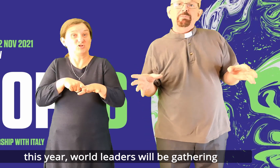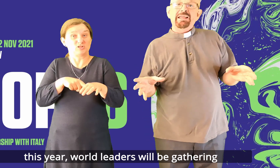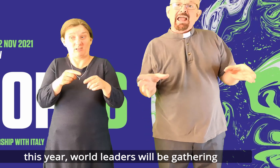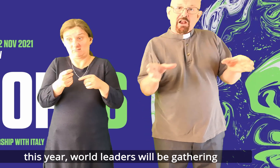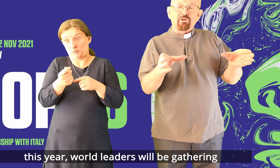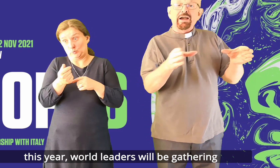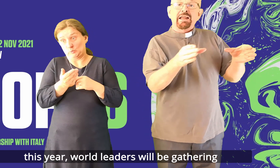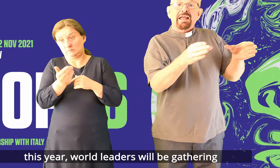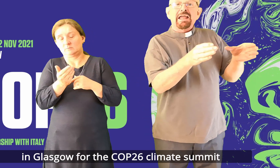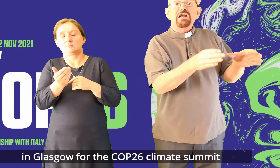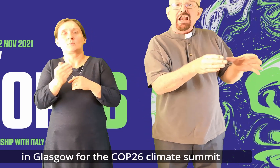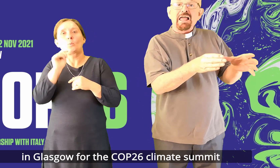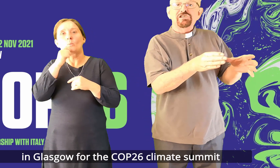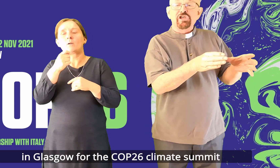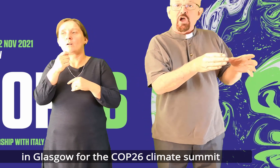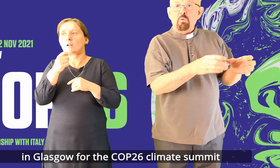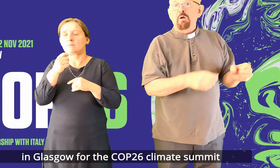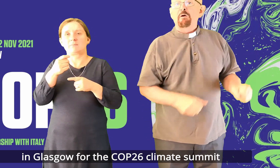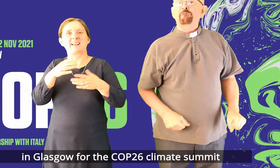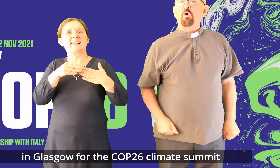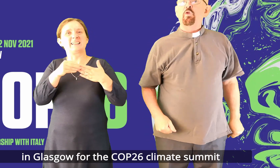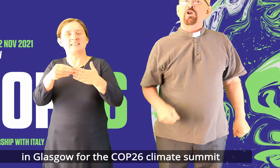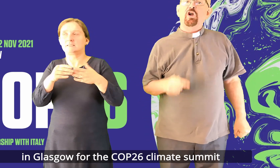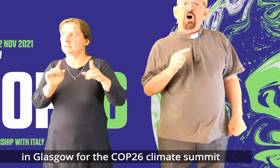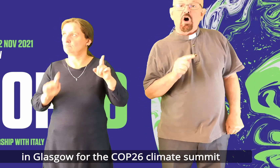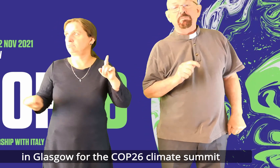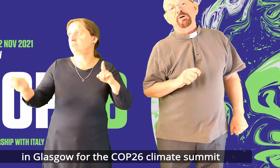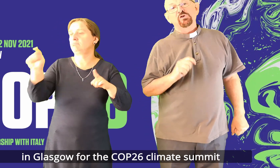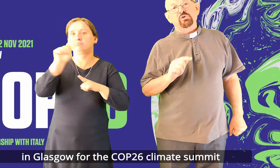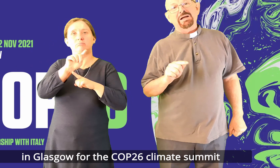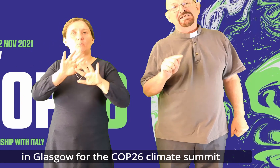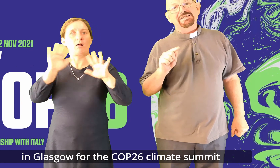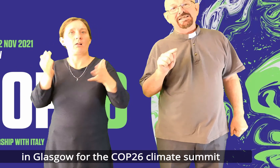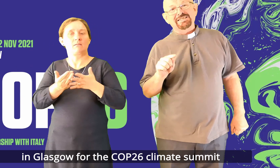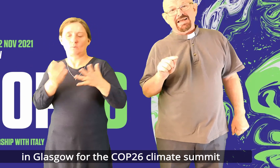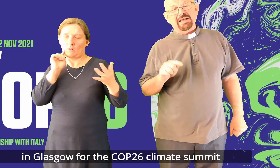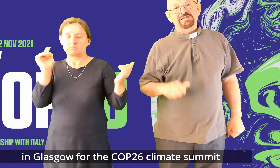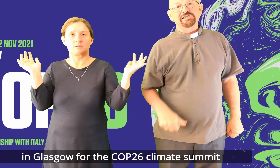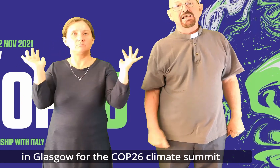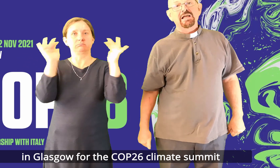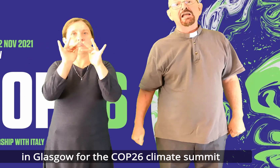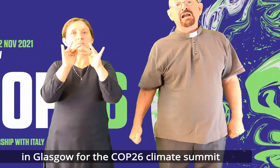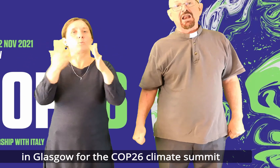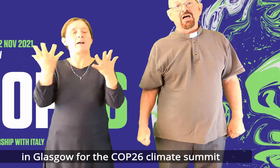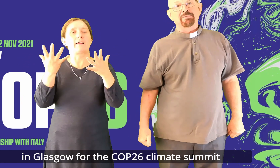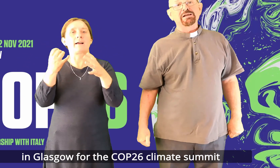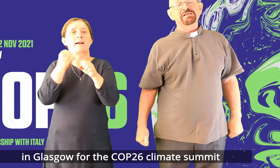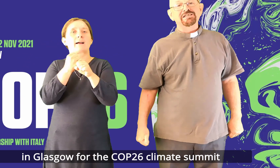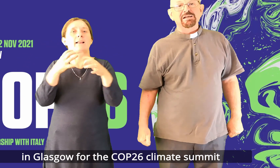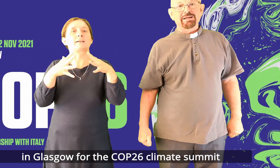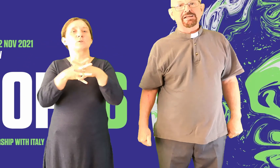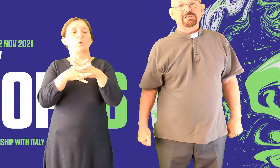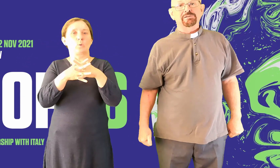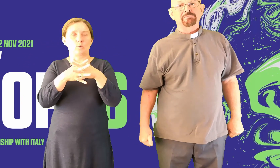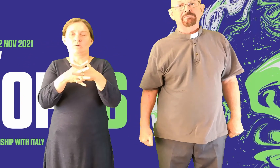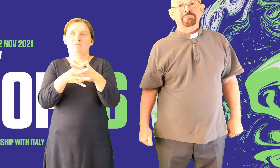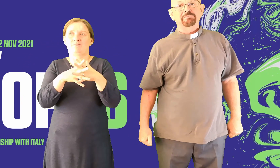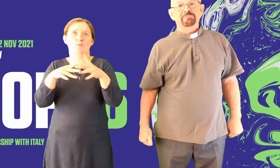gathering in Glasgow for the COP26 Climate Summit.